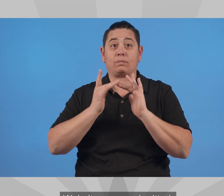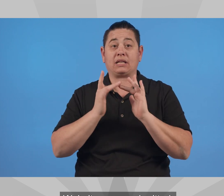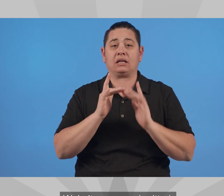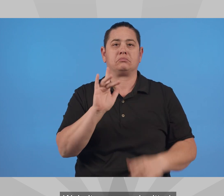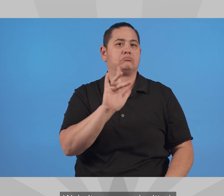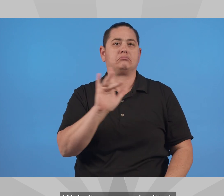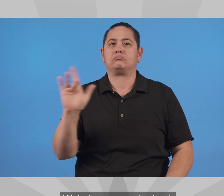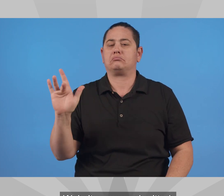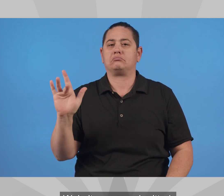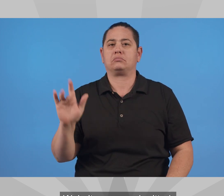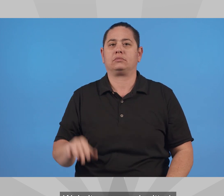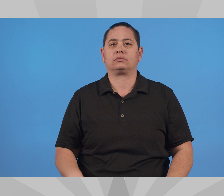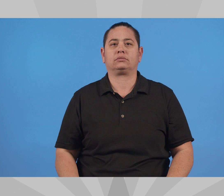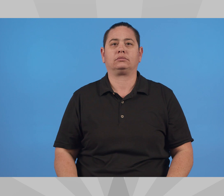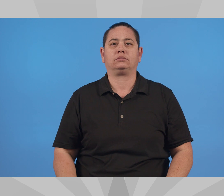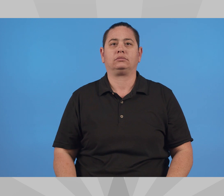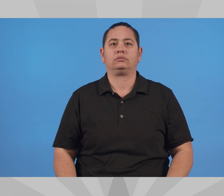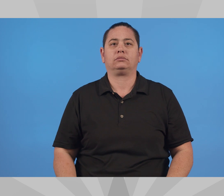Website none submitted.